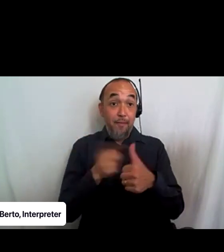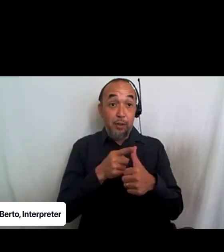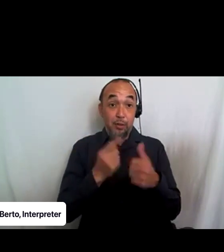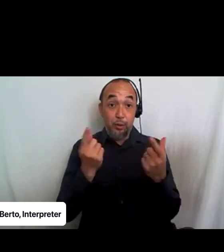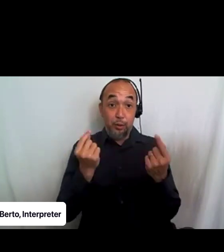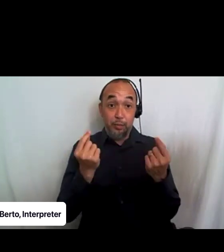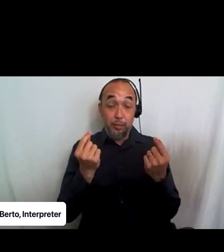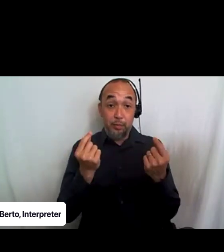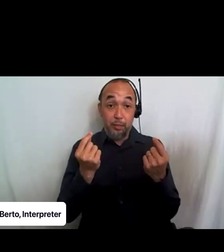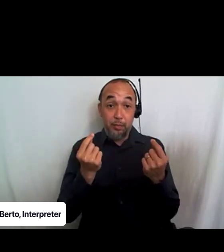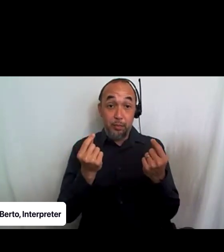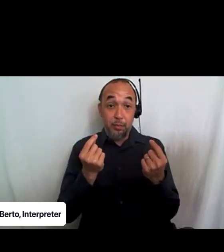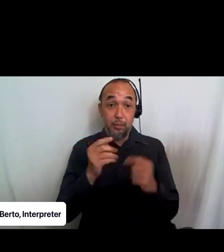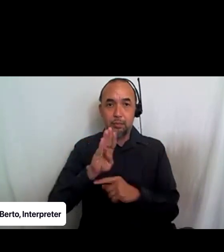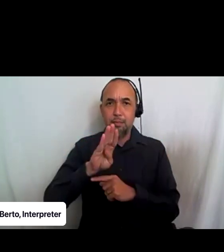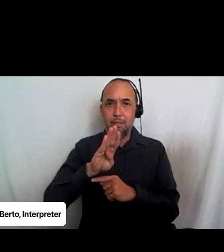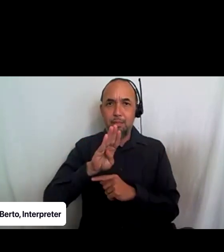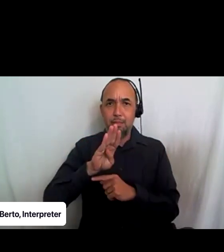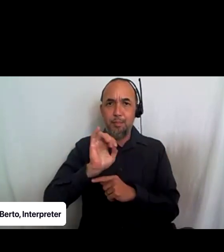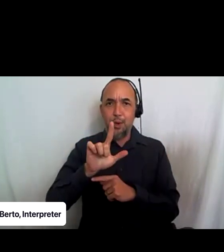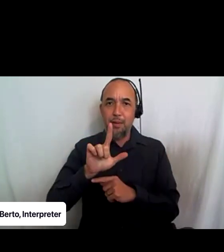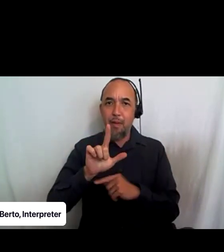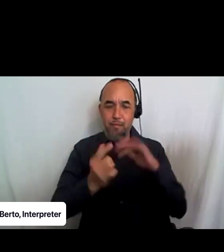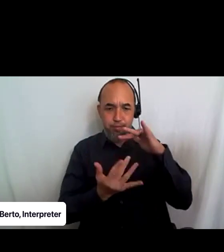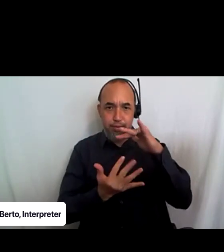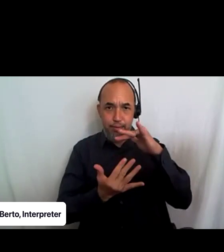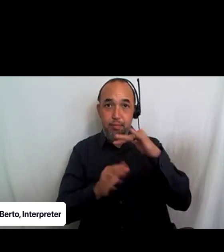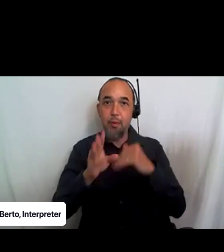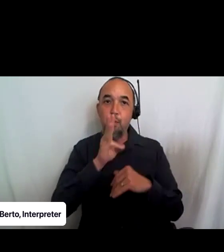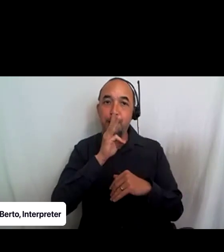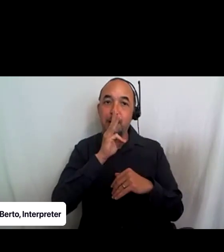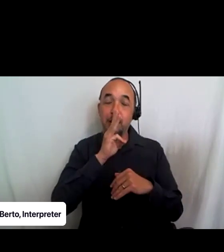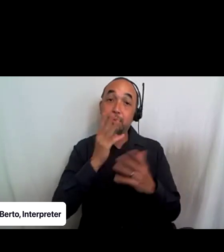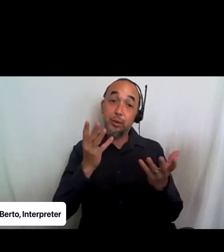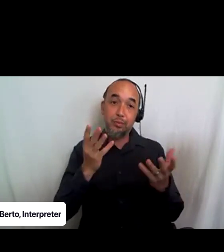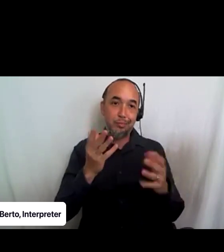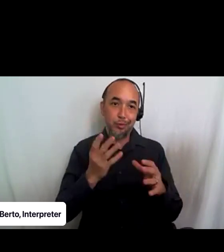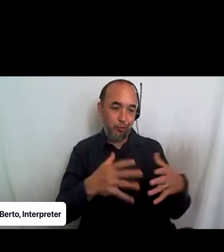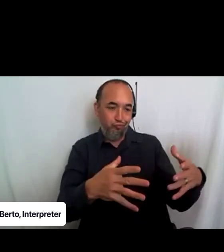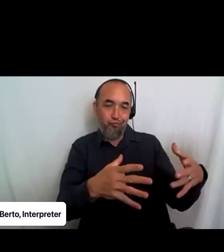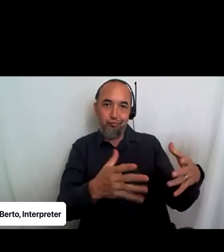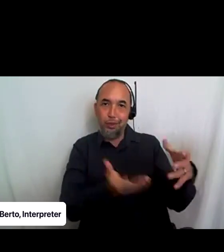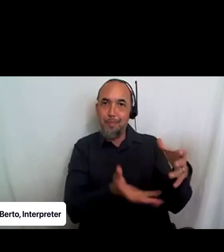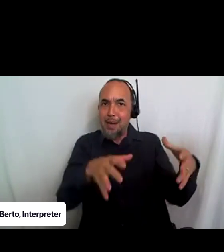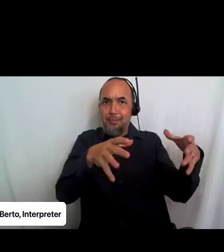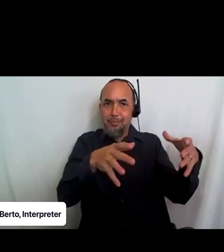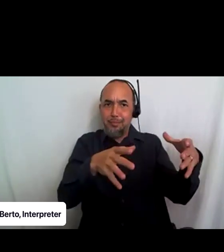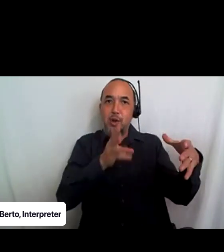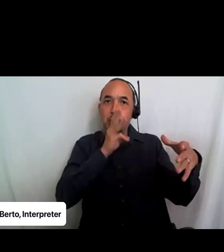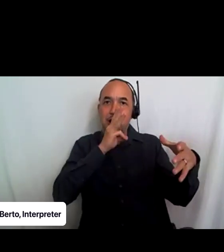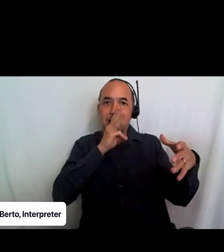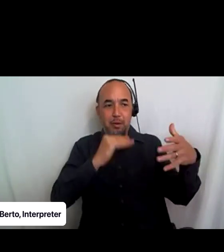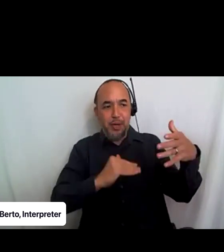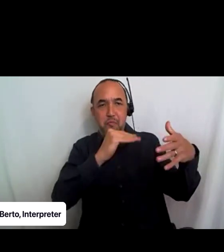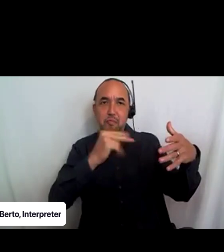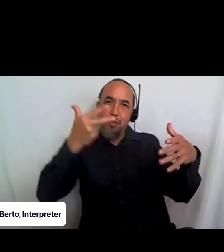is boil your macaroni water. Okay, so in a pot of just a pot, put in some water. I fill it up about 3/4